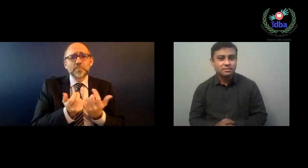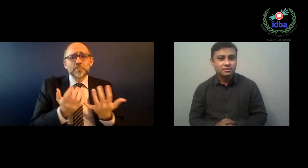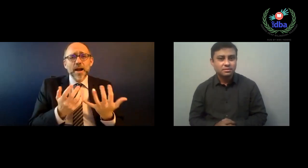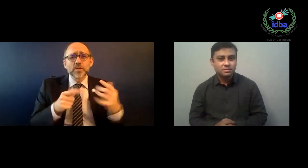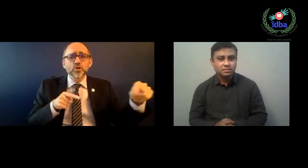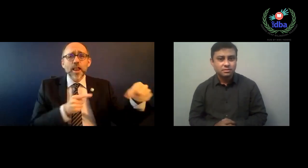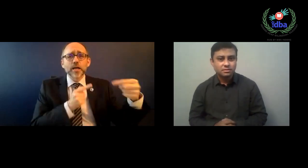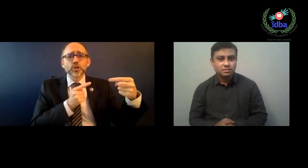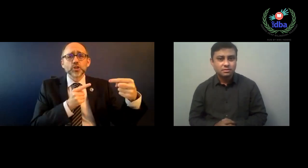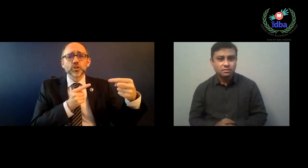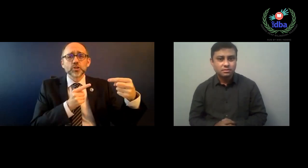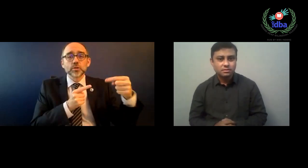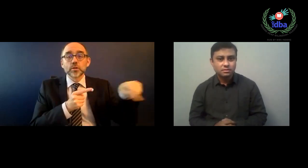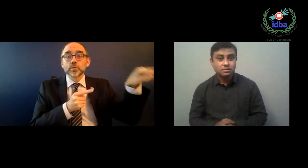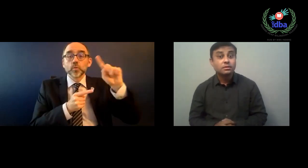aim to work together to achieve more and more success.